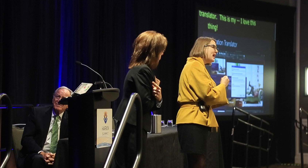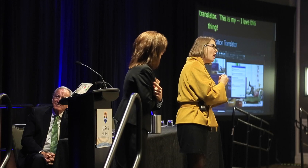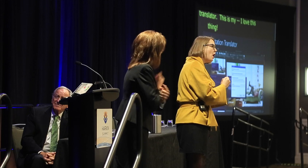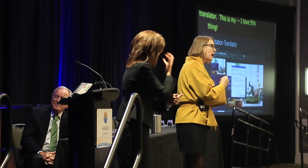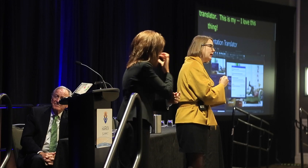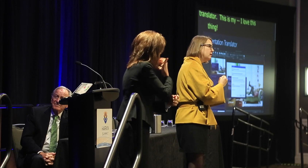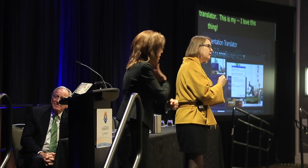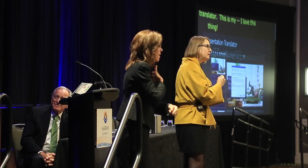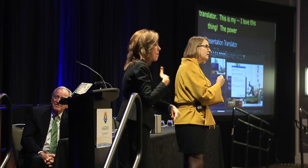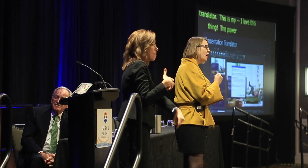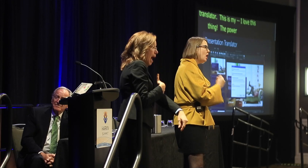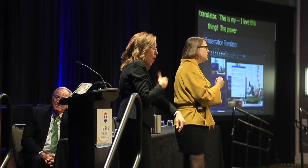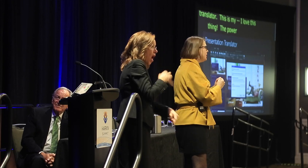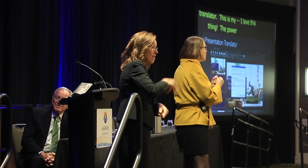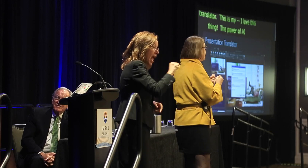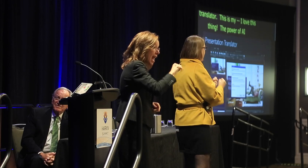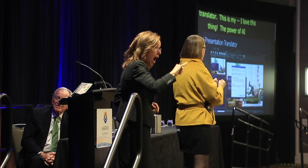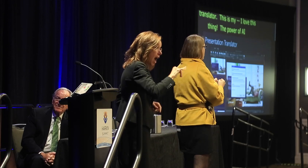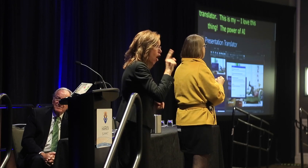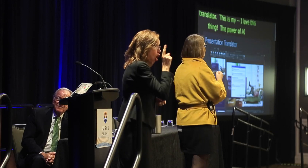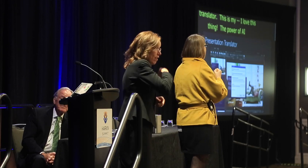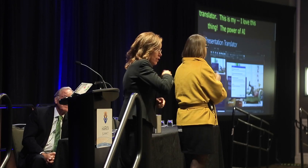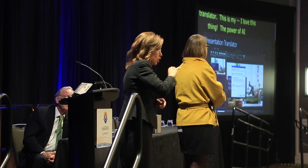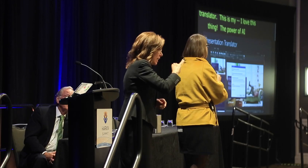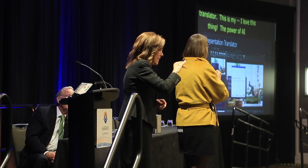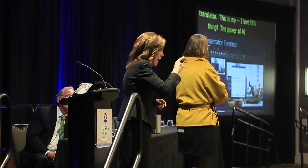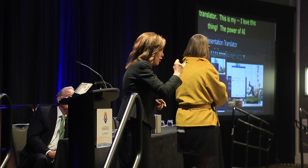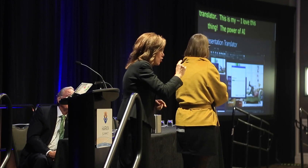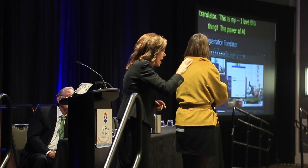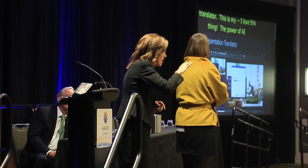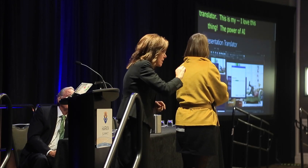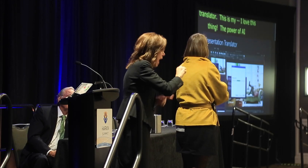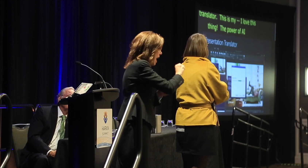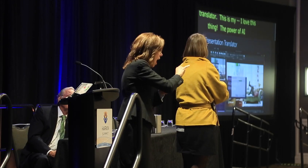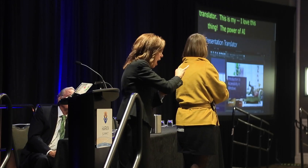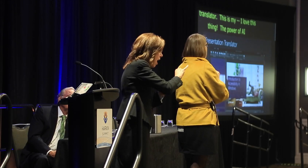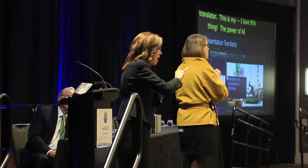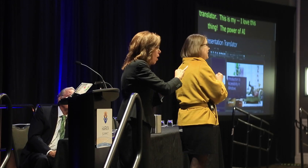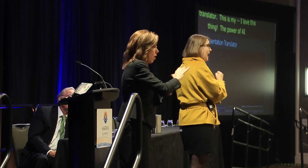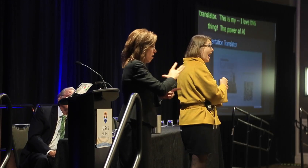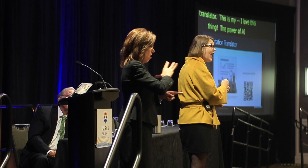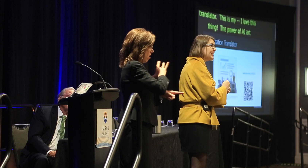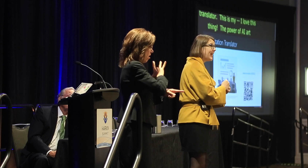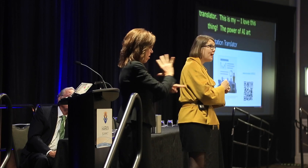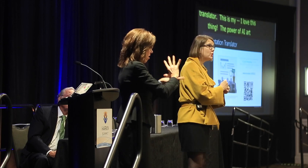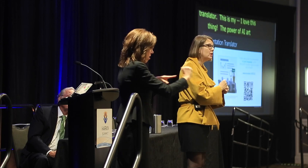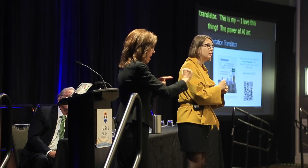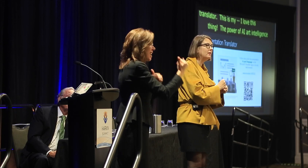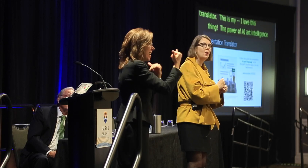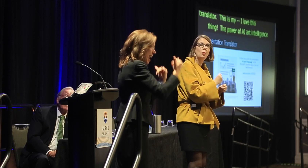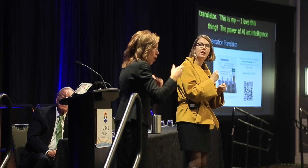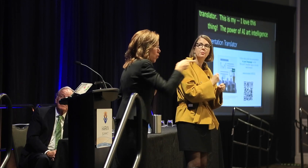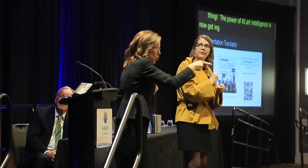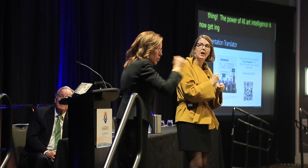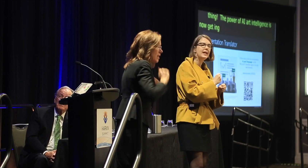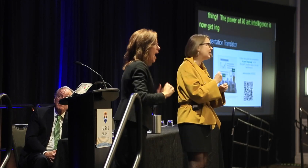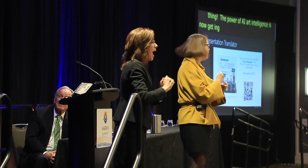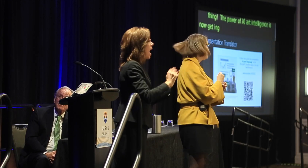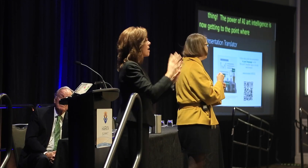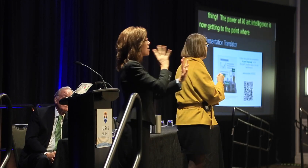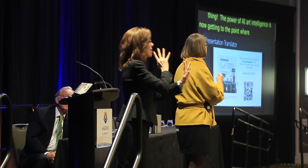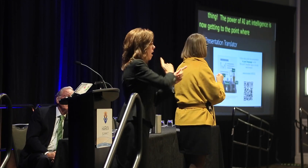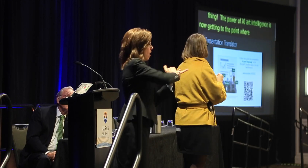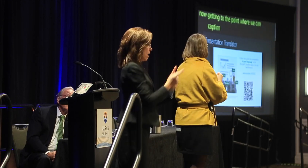power of AI, artificial intelligence, is now getting to the point where we can caption, we can